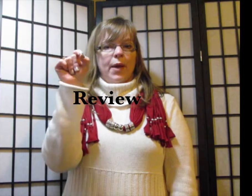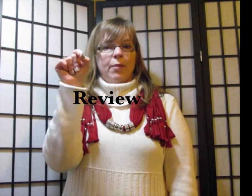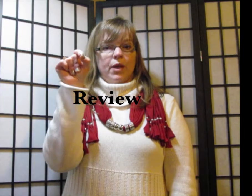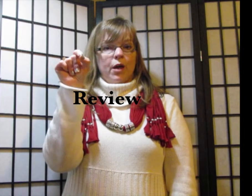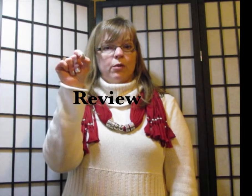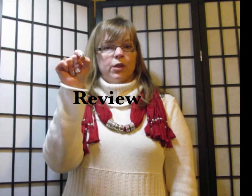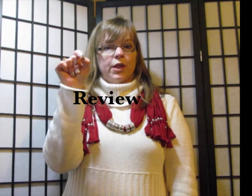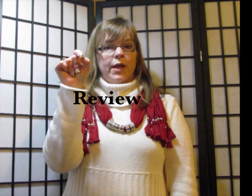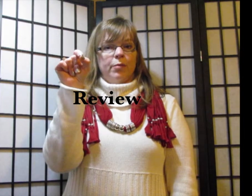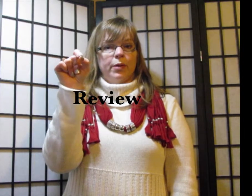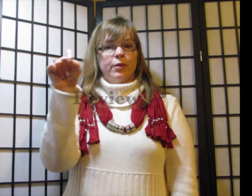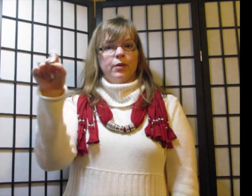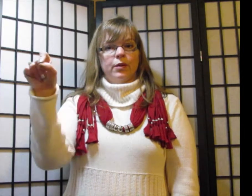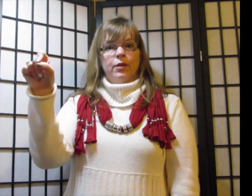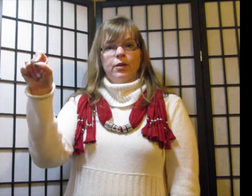Baby O shape,